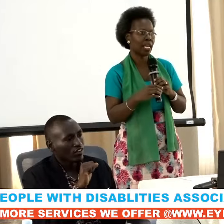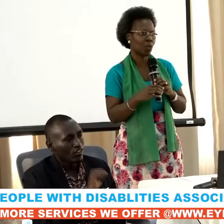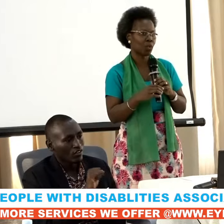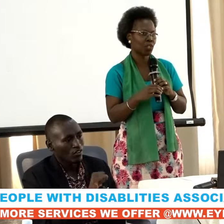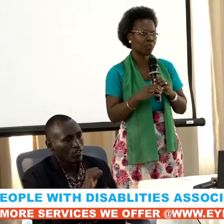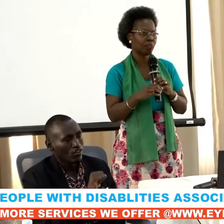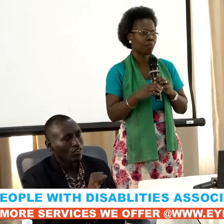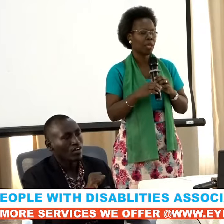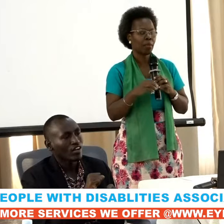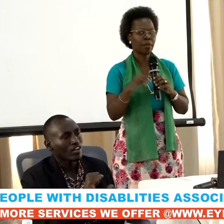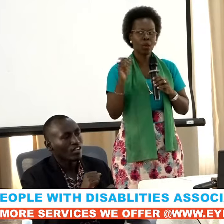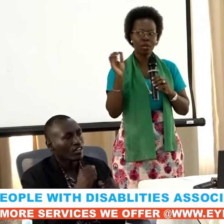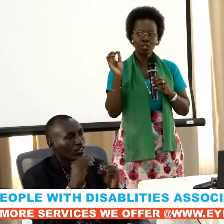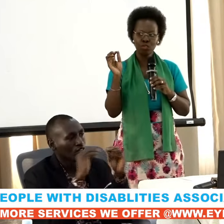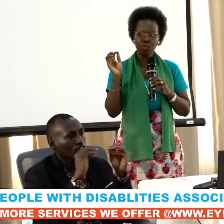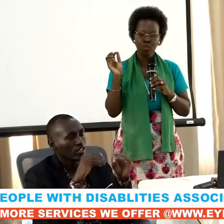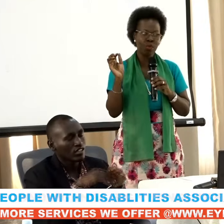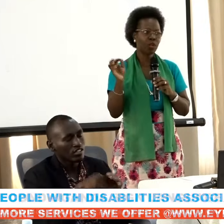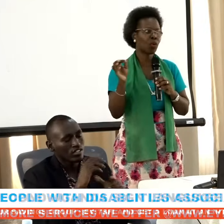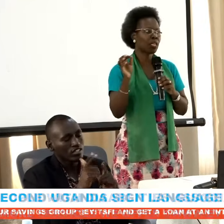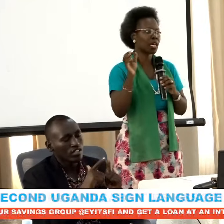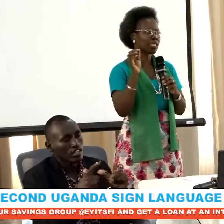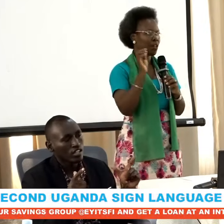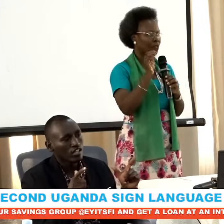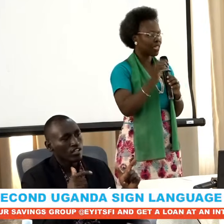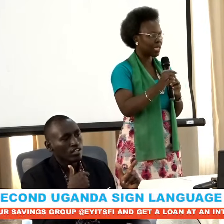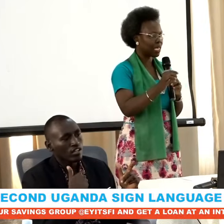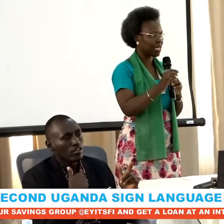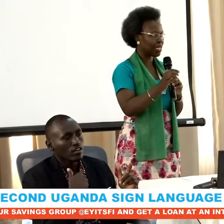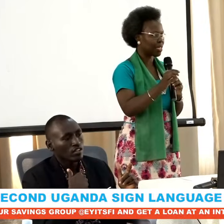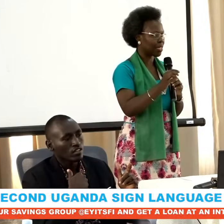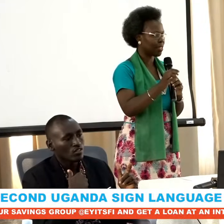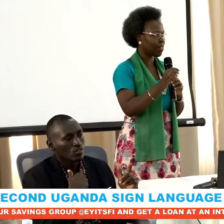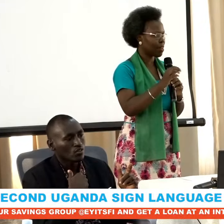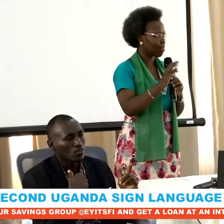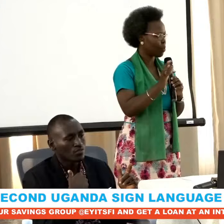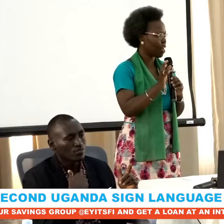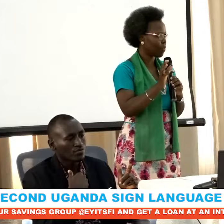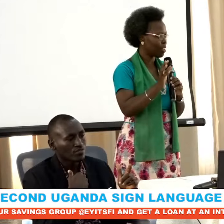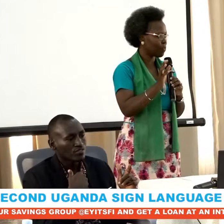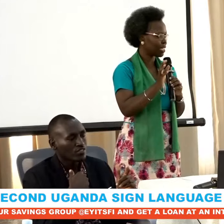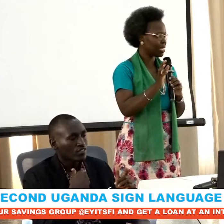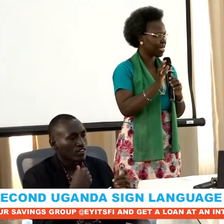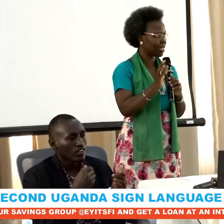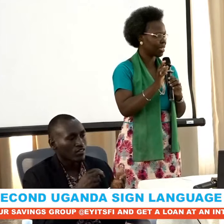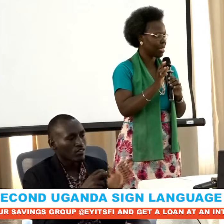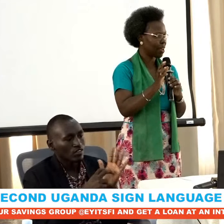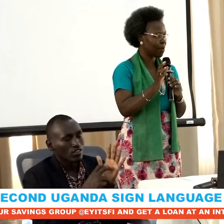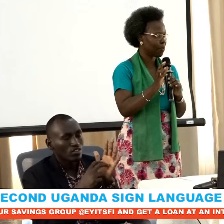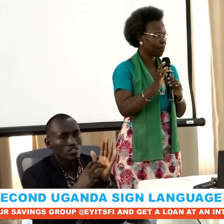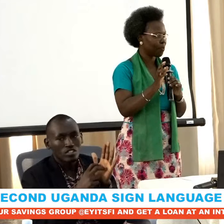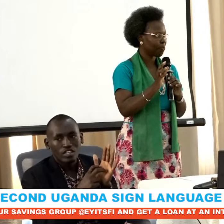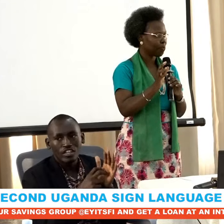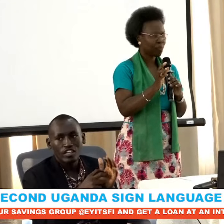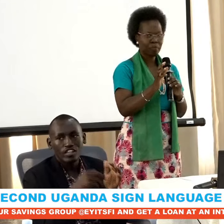sign language. But I want to recognize the facilitators. Do we have any facilitators here?